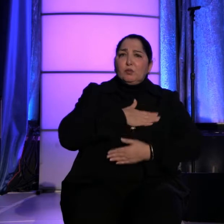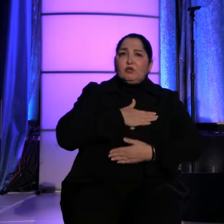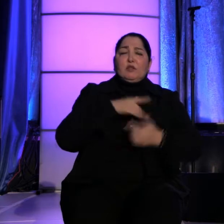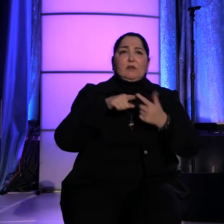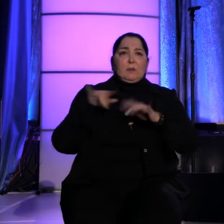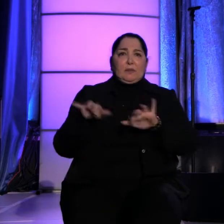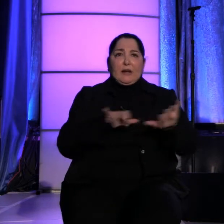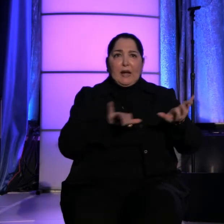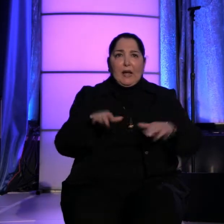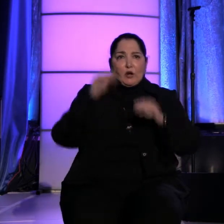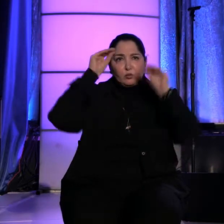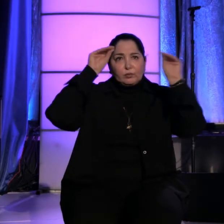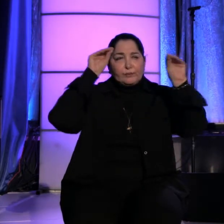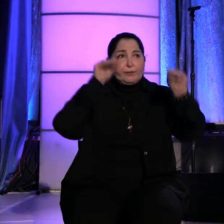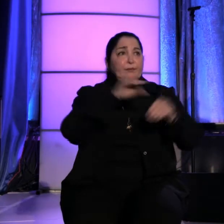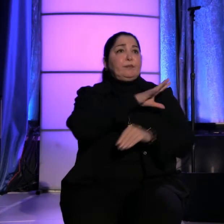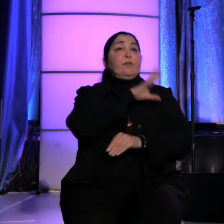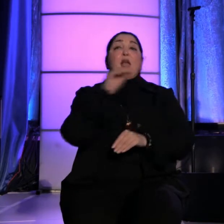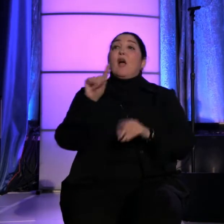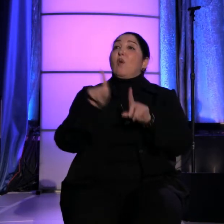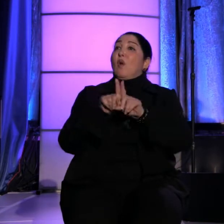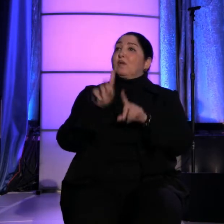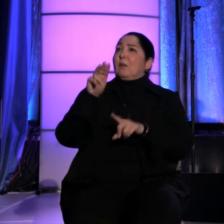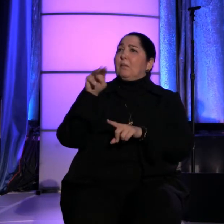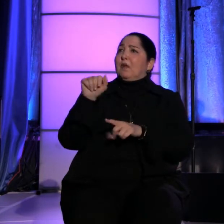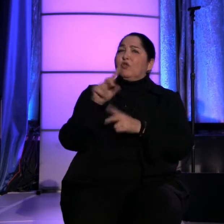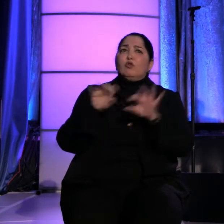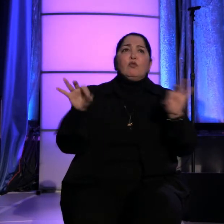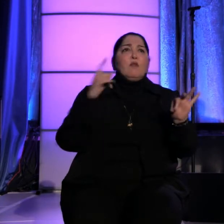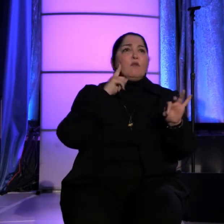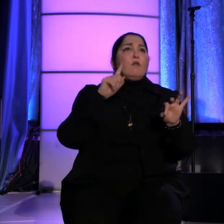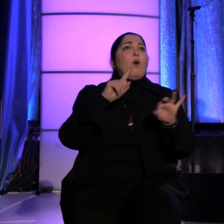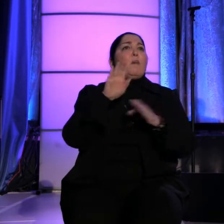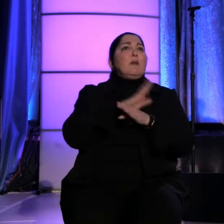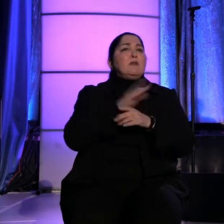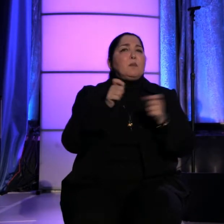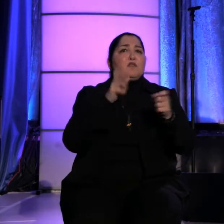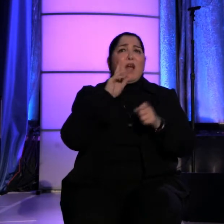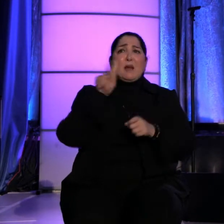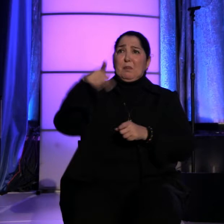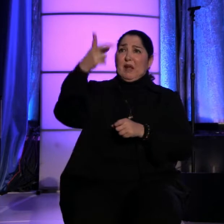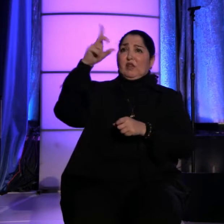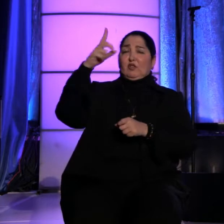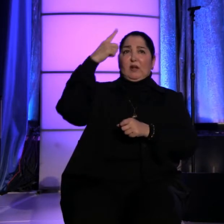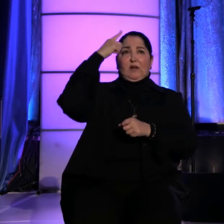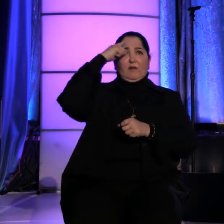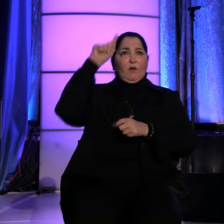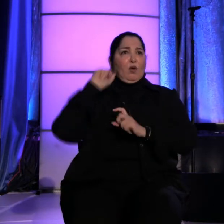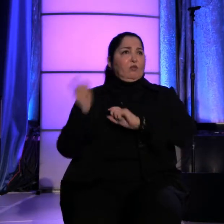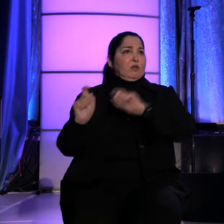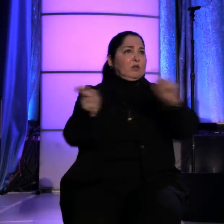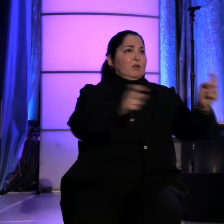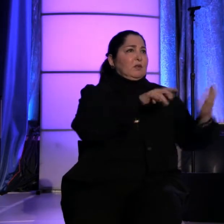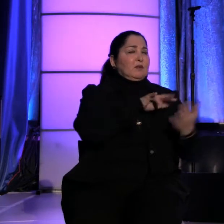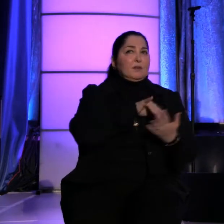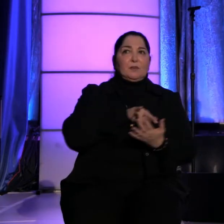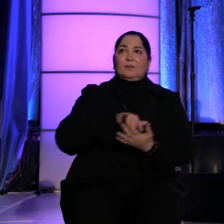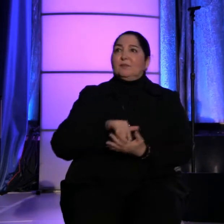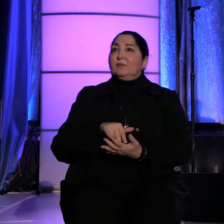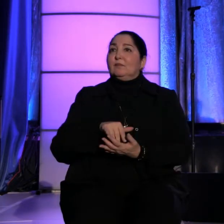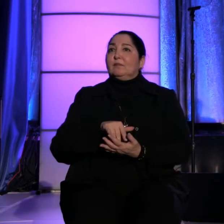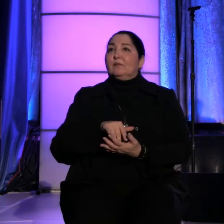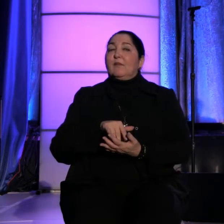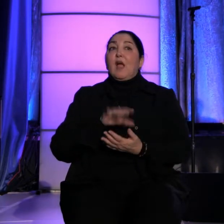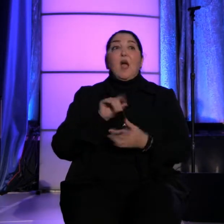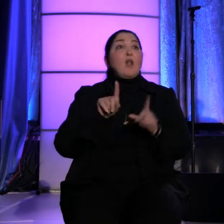has a master's degree in business administration and a PhD in philanthropic studies. And yes, she